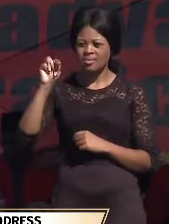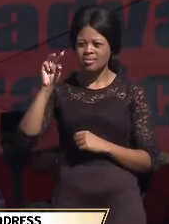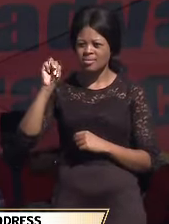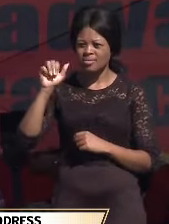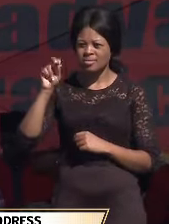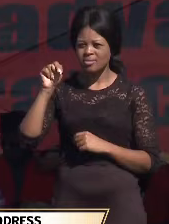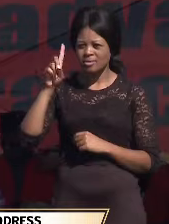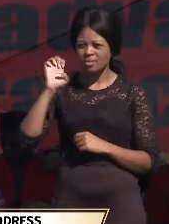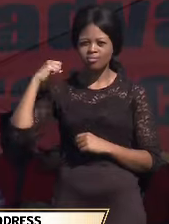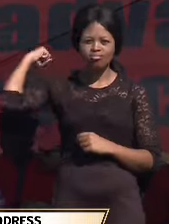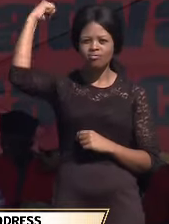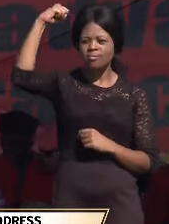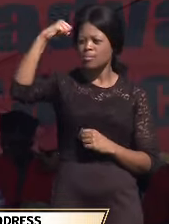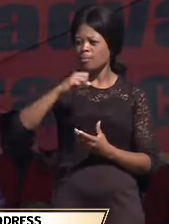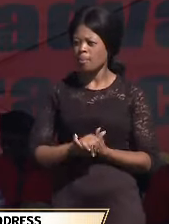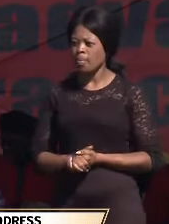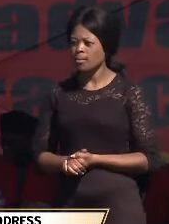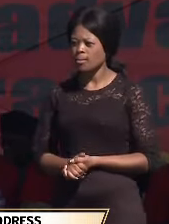amahla